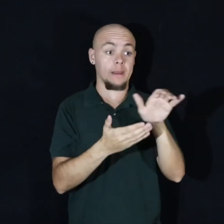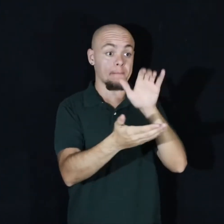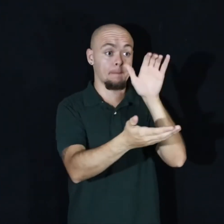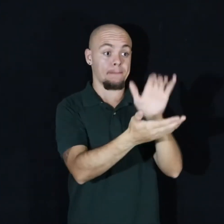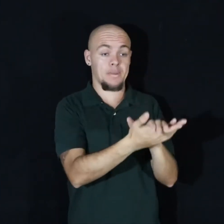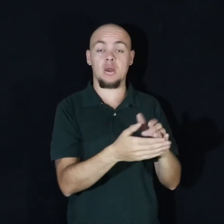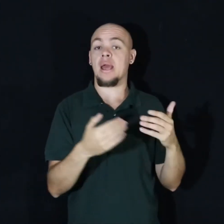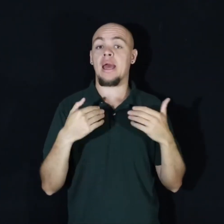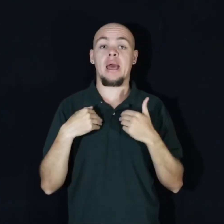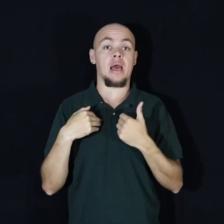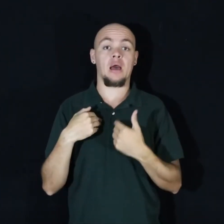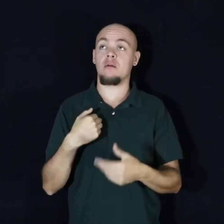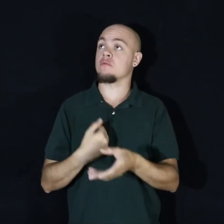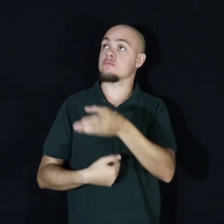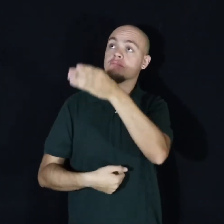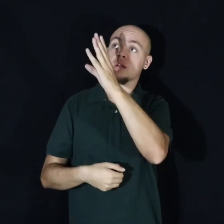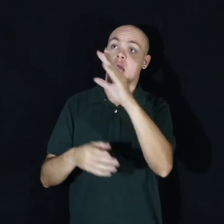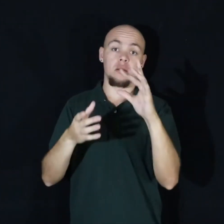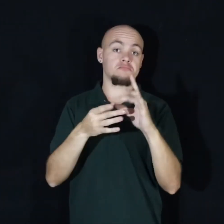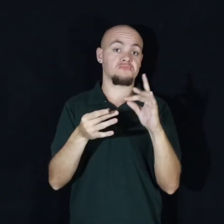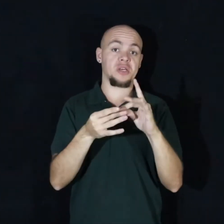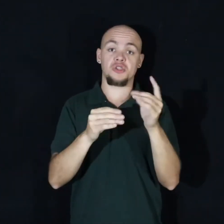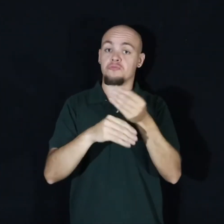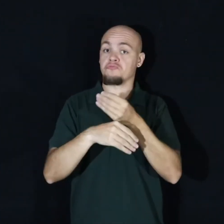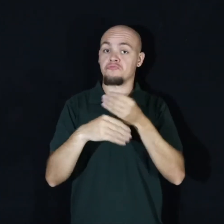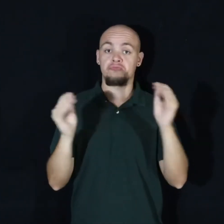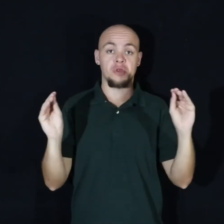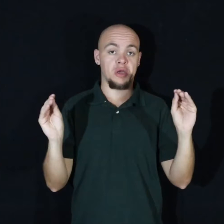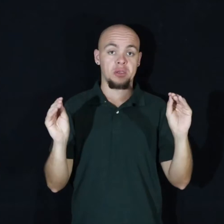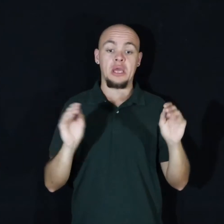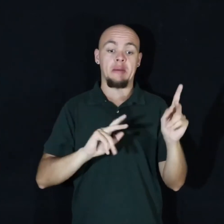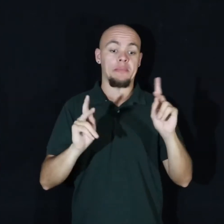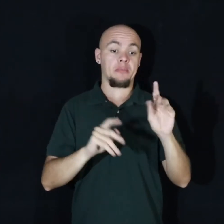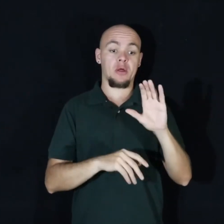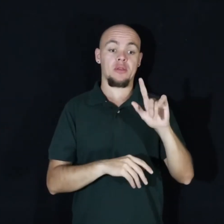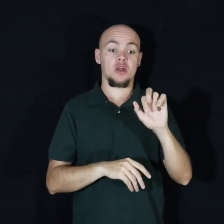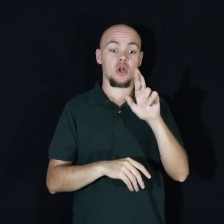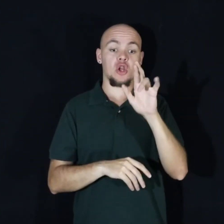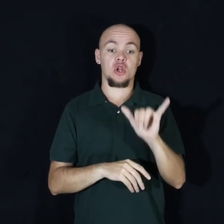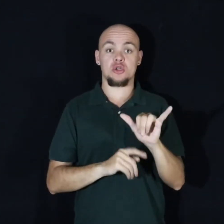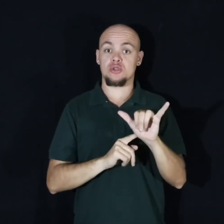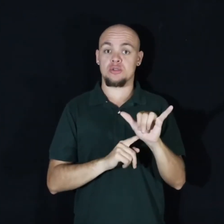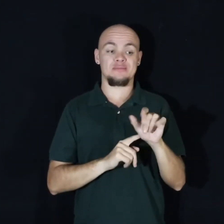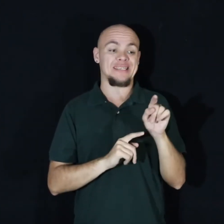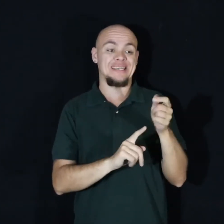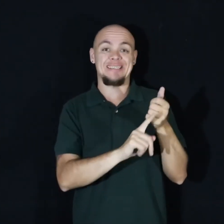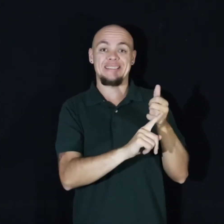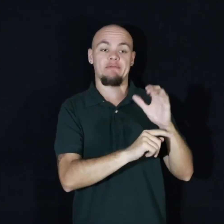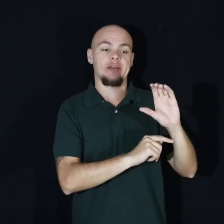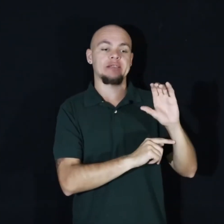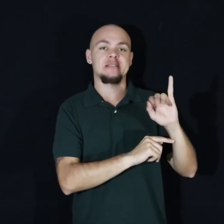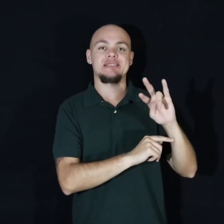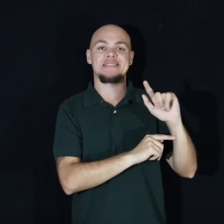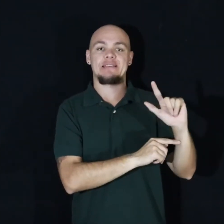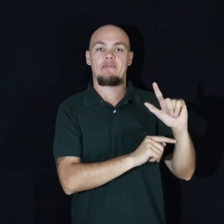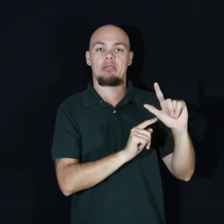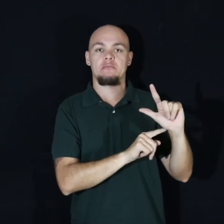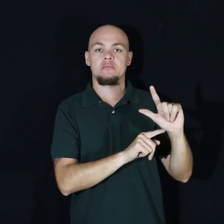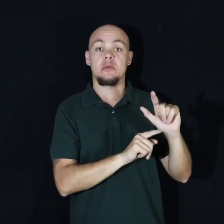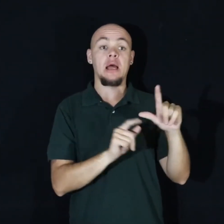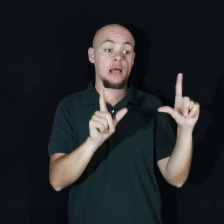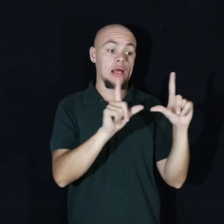to the courthouse, you can get married and have no mention of God, no clergy people involved whatsoever. It's a